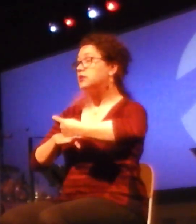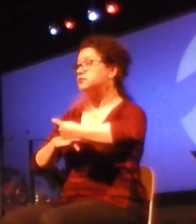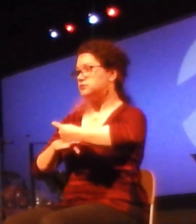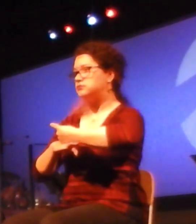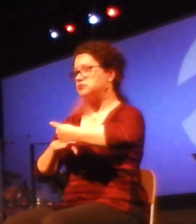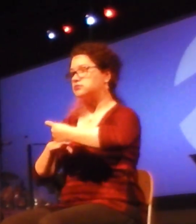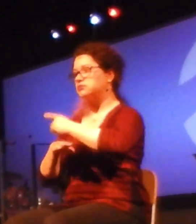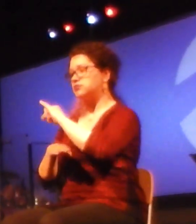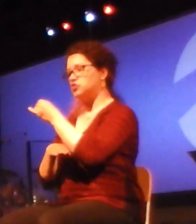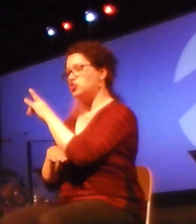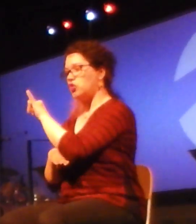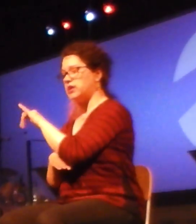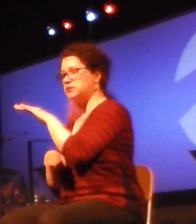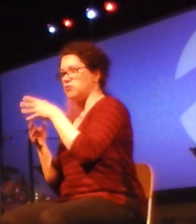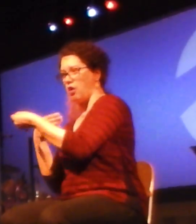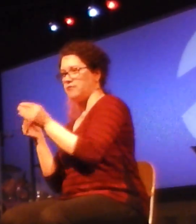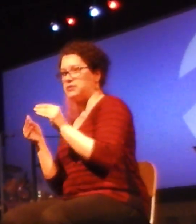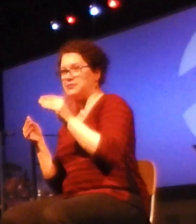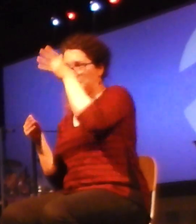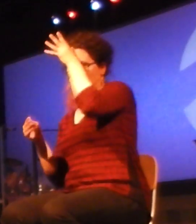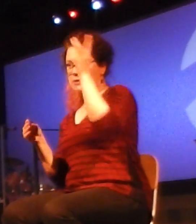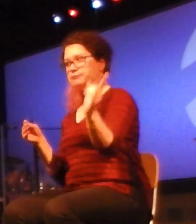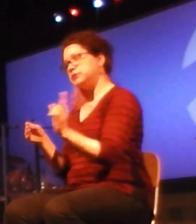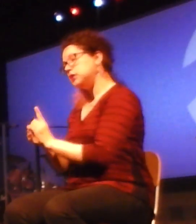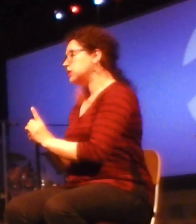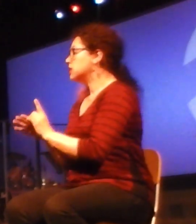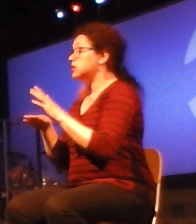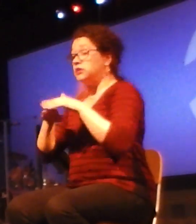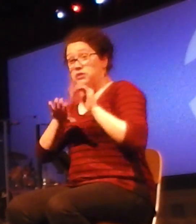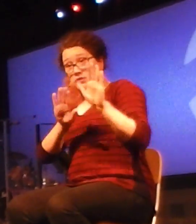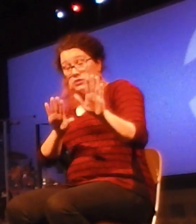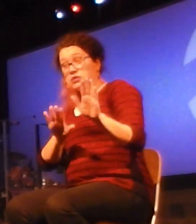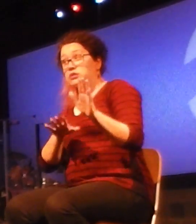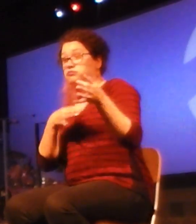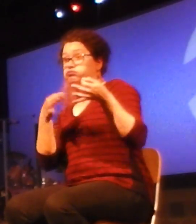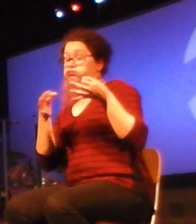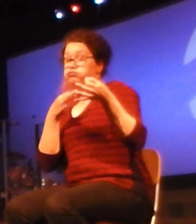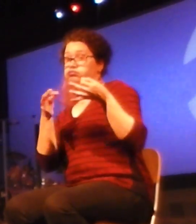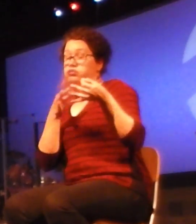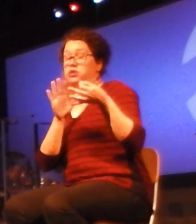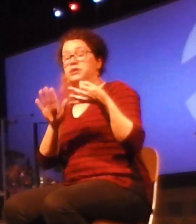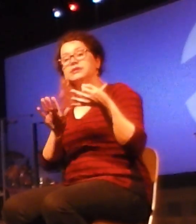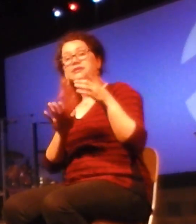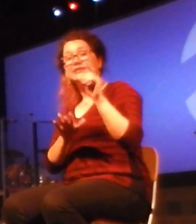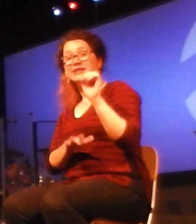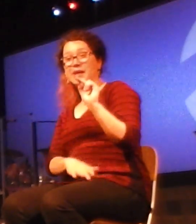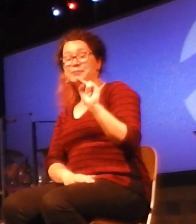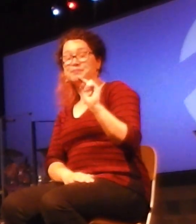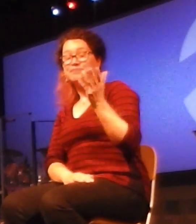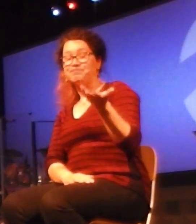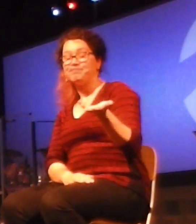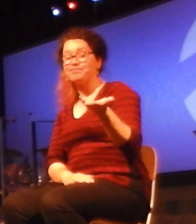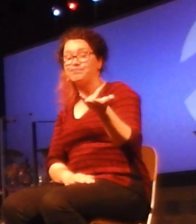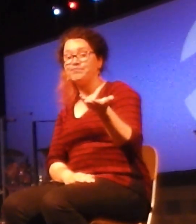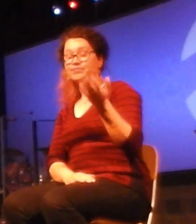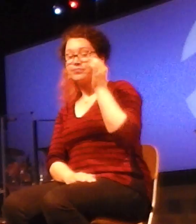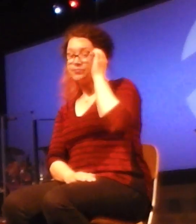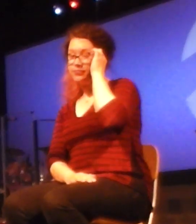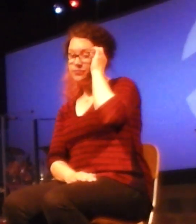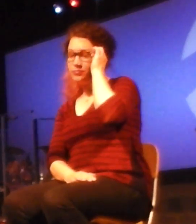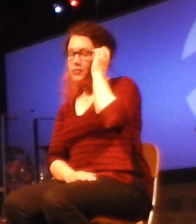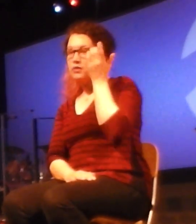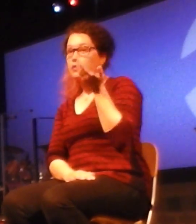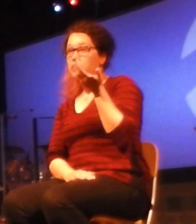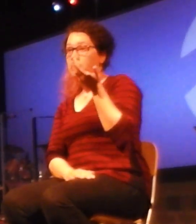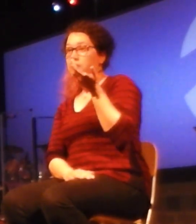Jody's office. And Jody proceeds to tell my dad, she said, Dan,